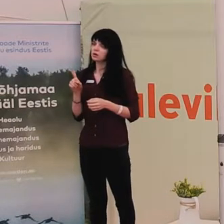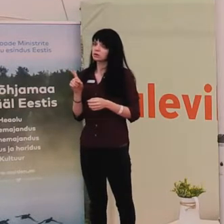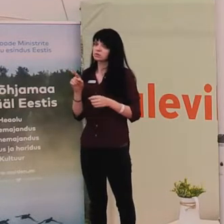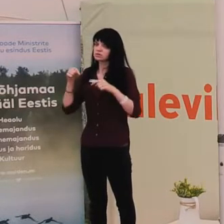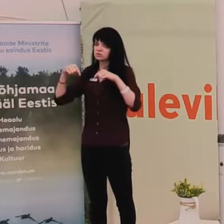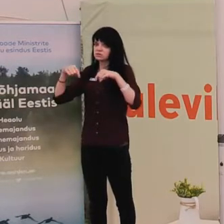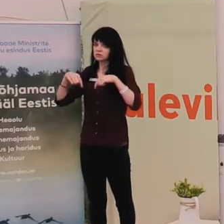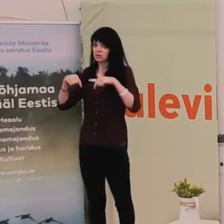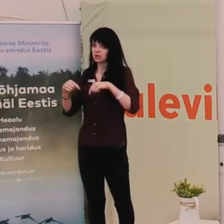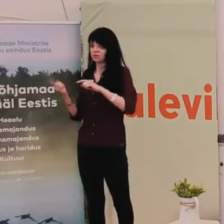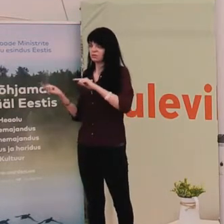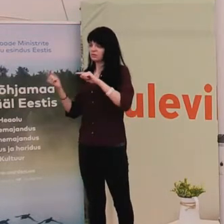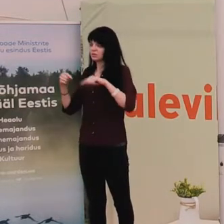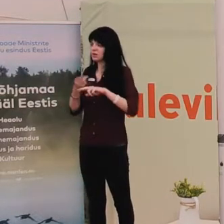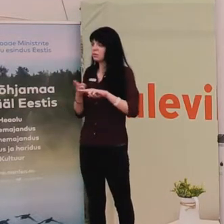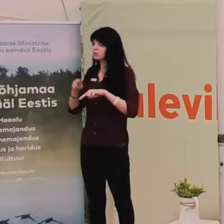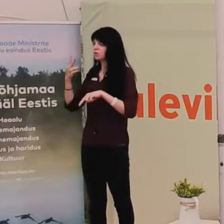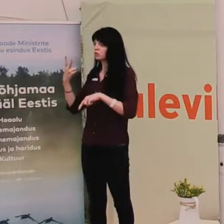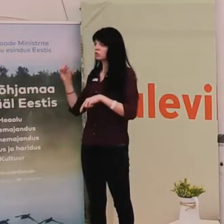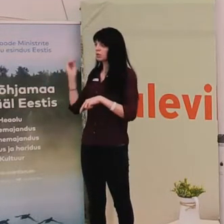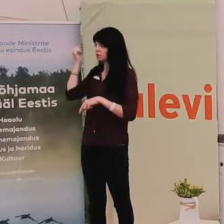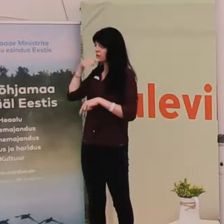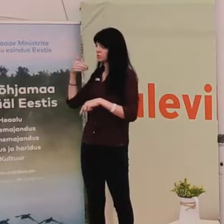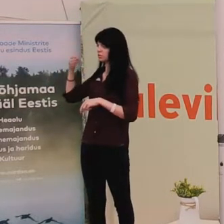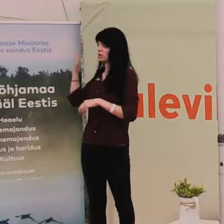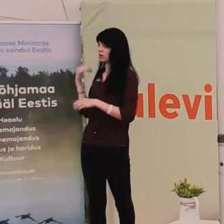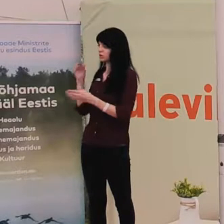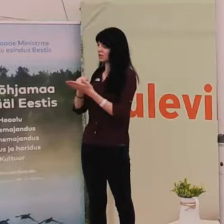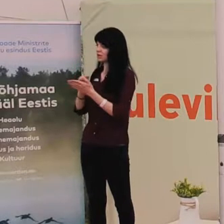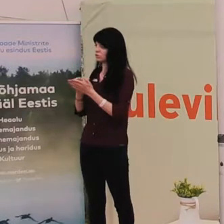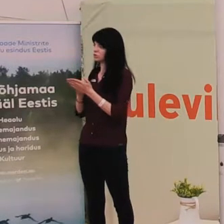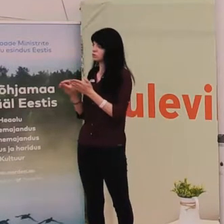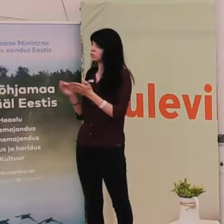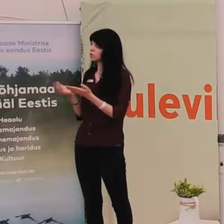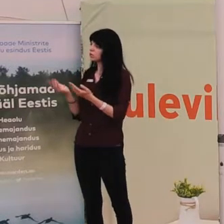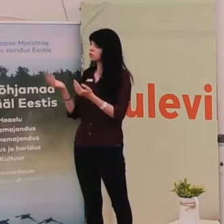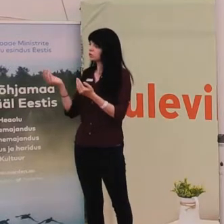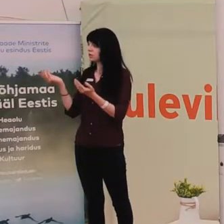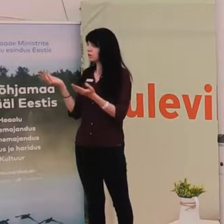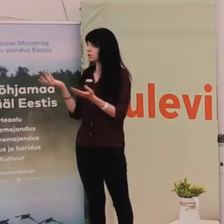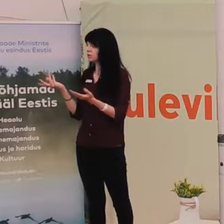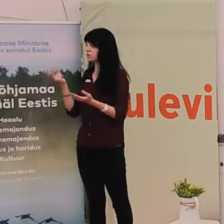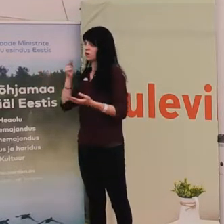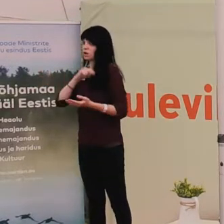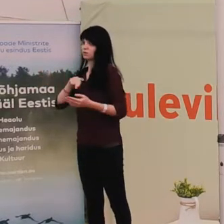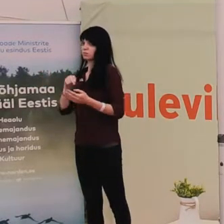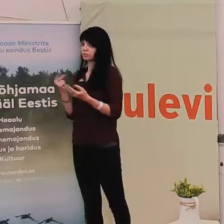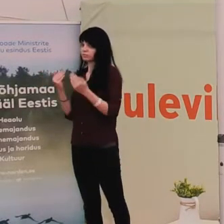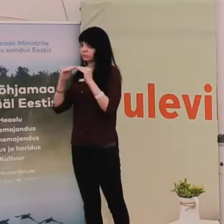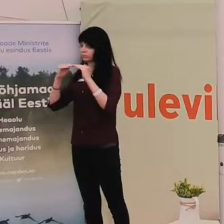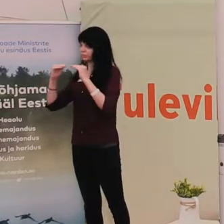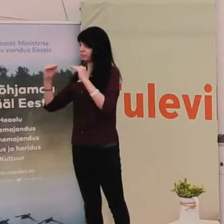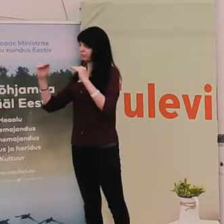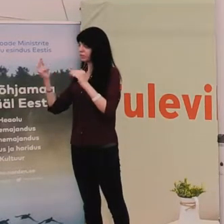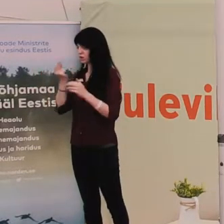here, I wrote some 20 years ago an article which was sustainable consumption. So consumption studies is